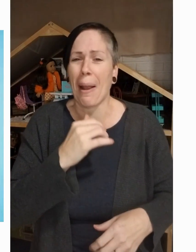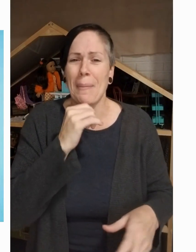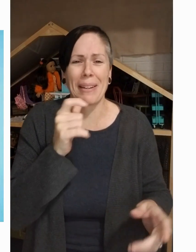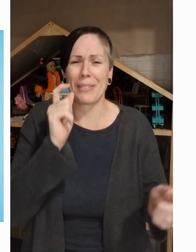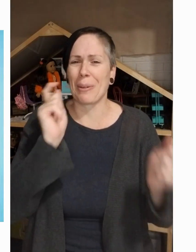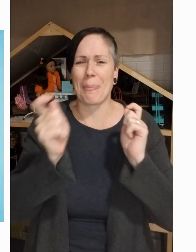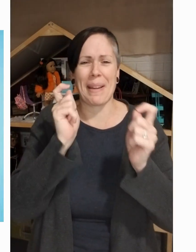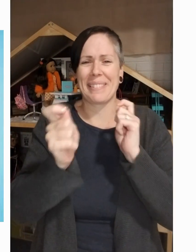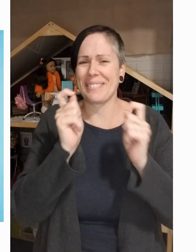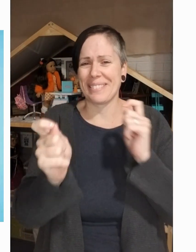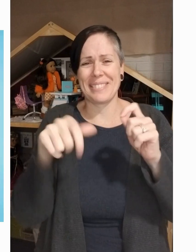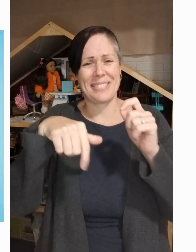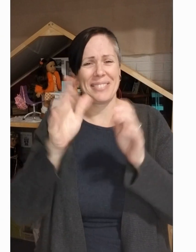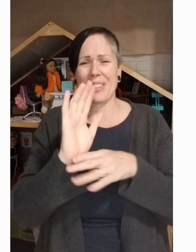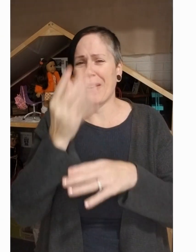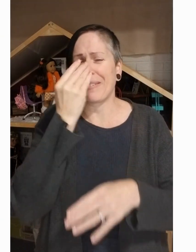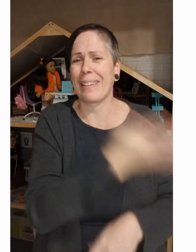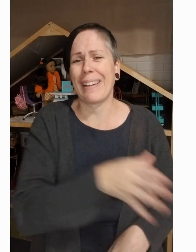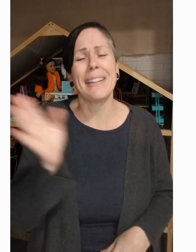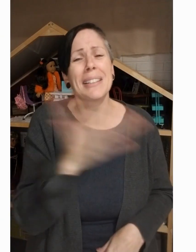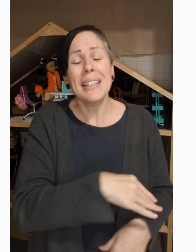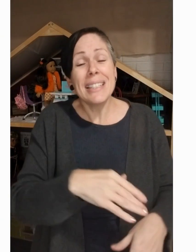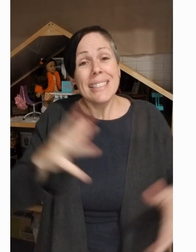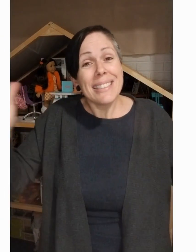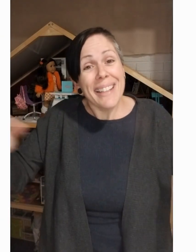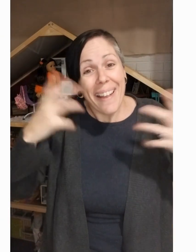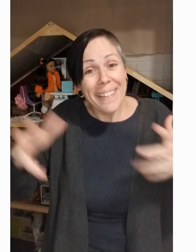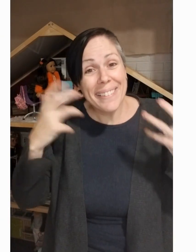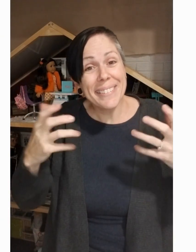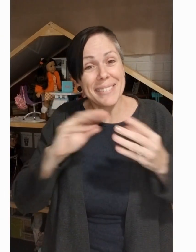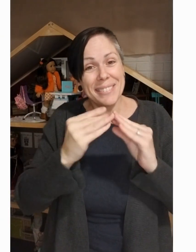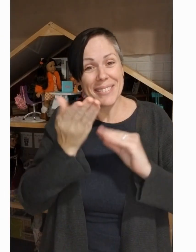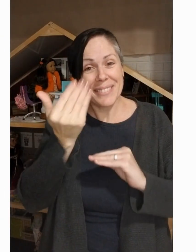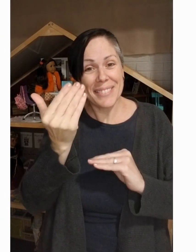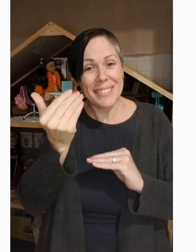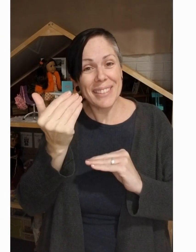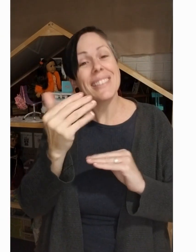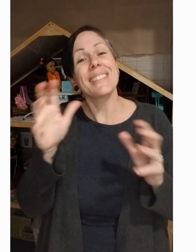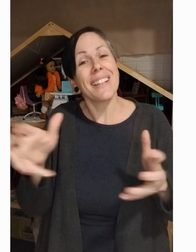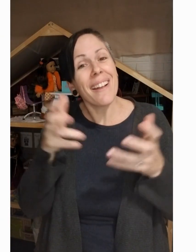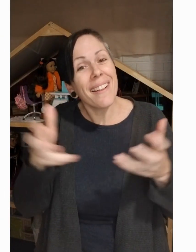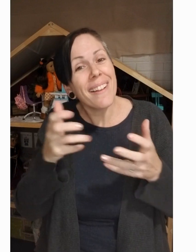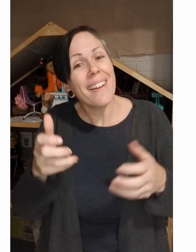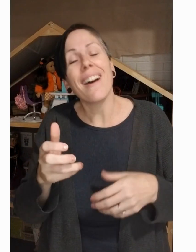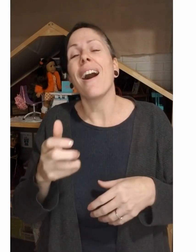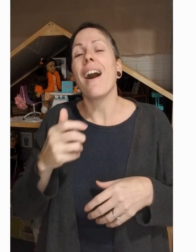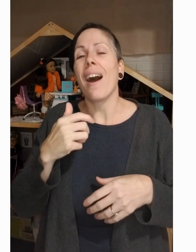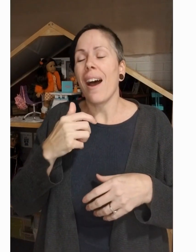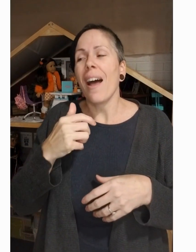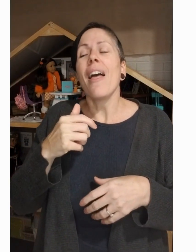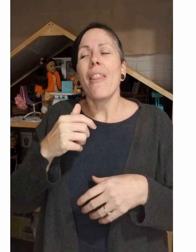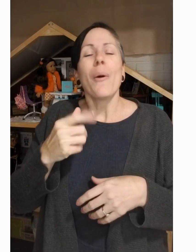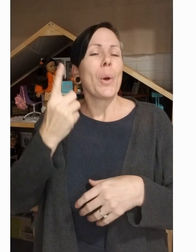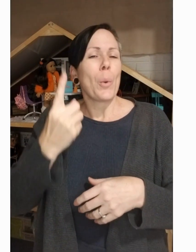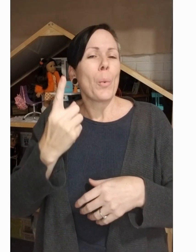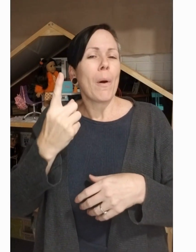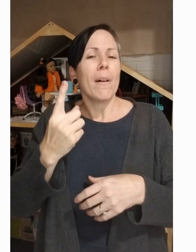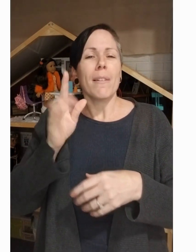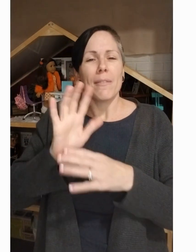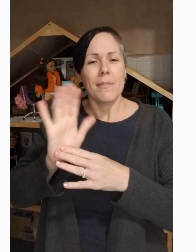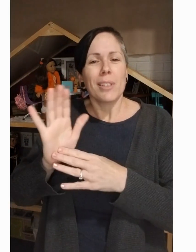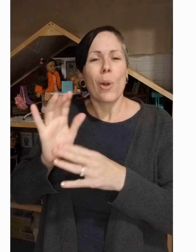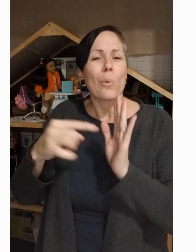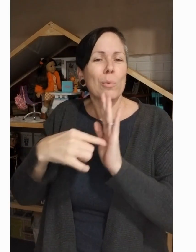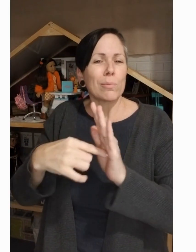even editing this. Salad. I made salad. And there was a salad tutorial that even last year I wanted